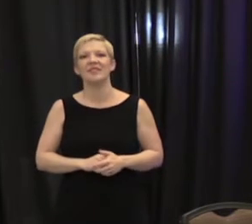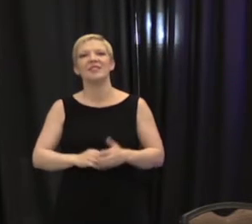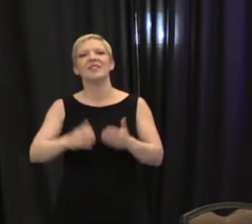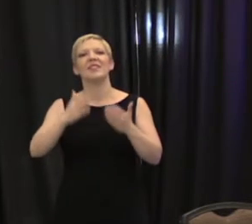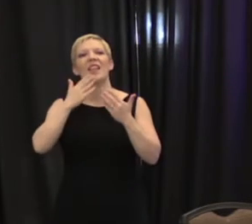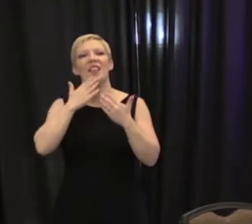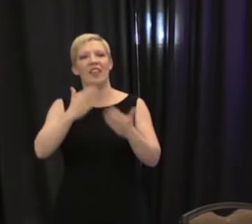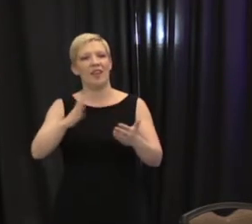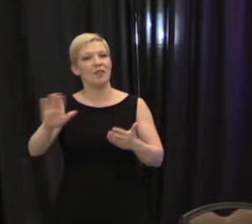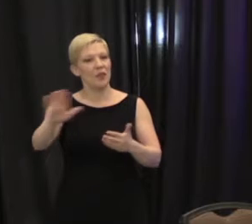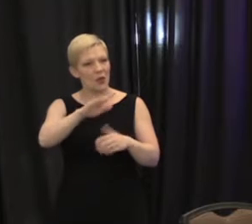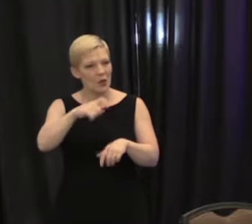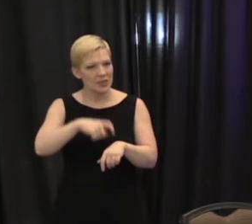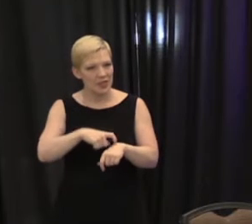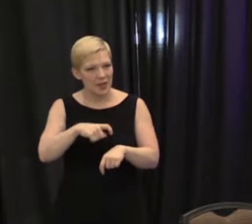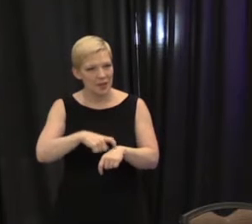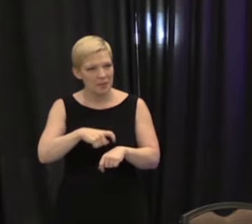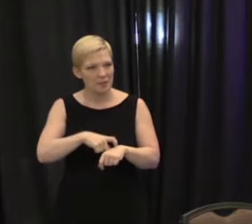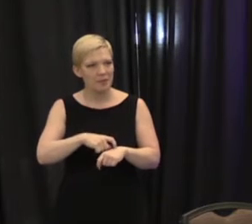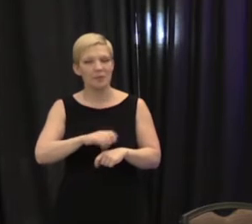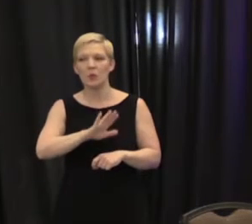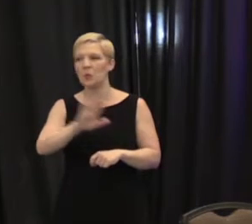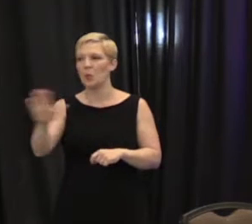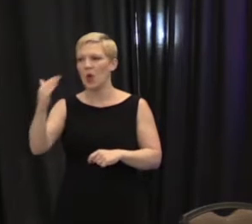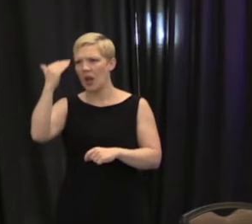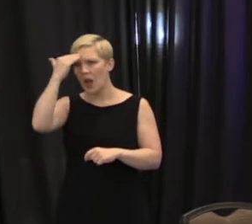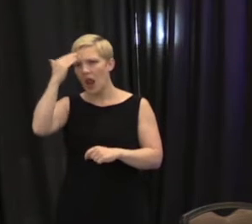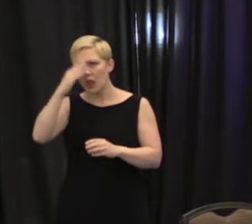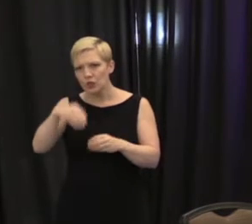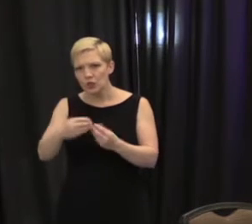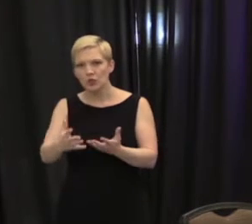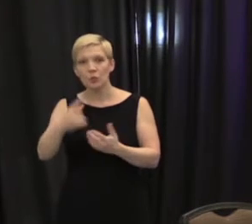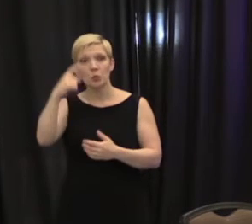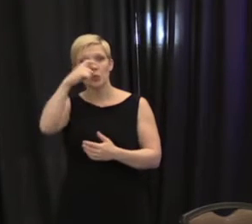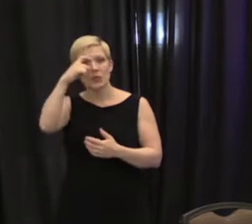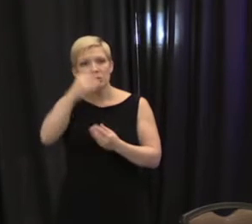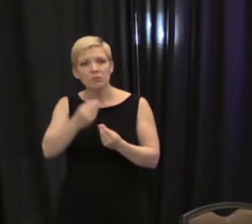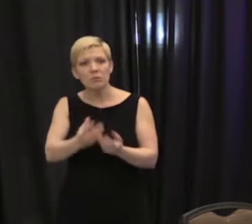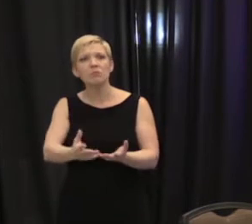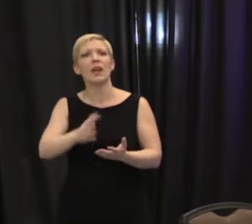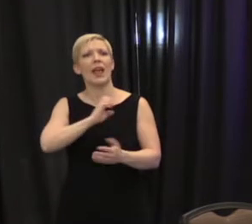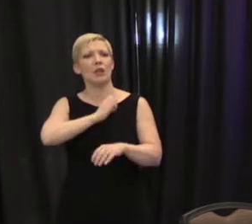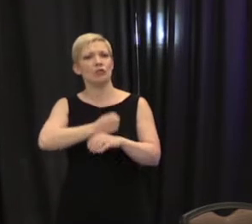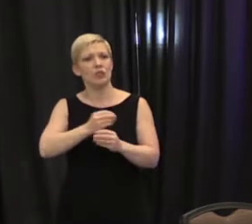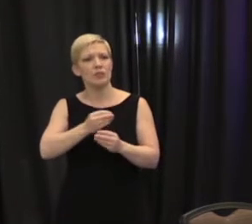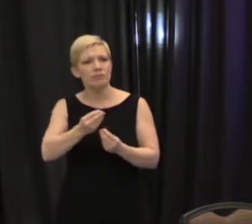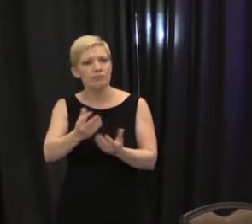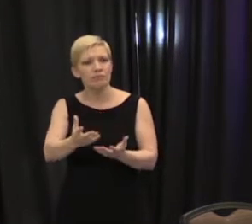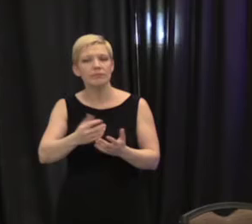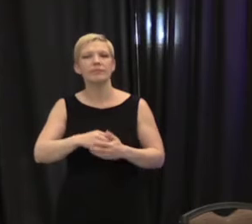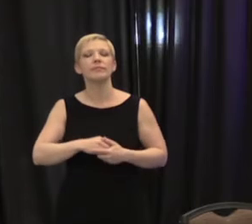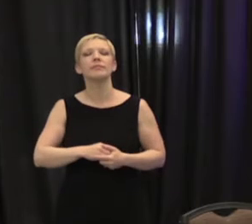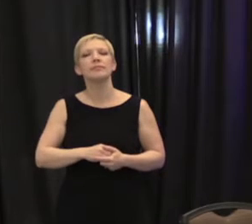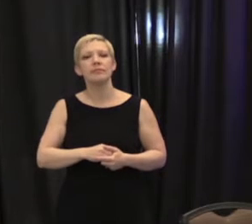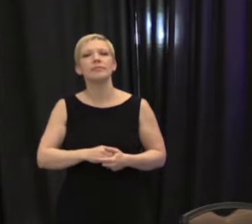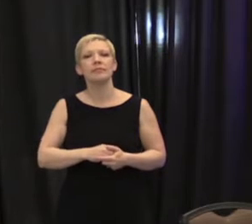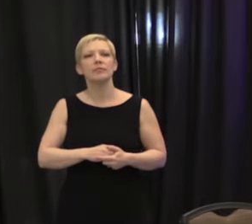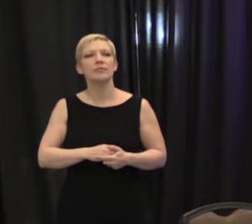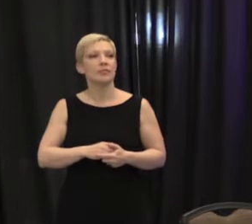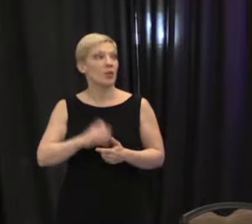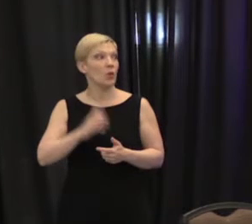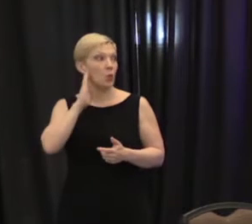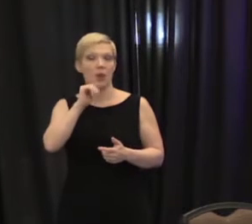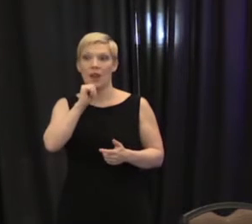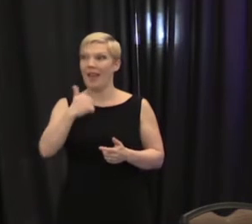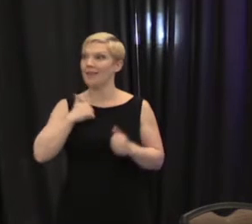Thank you for your time, for your knowledge, for your wisdom, for your energy. There wouldn't be a